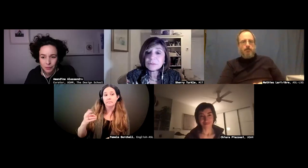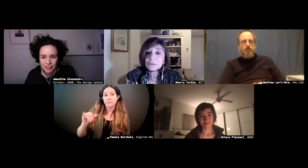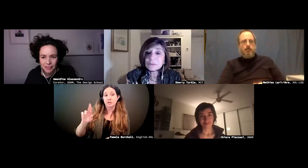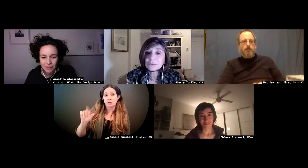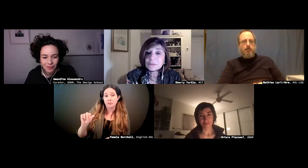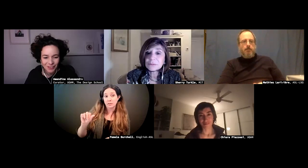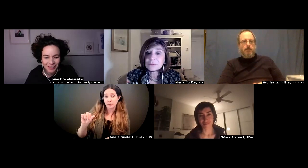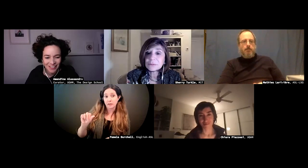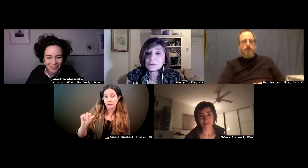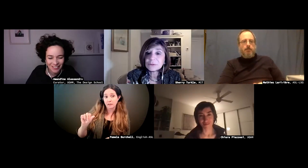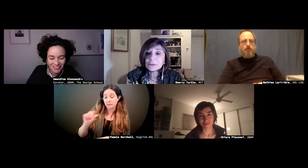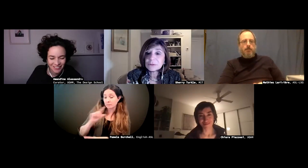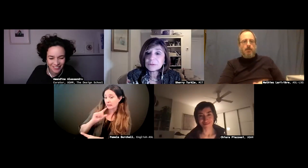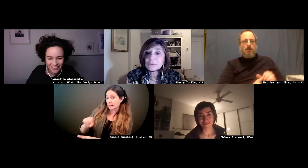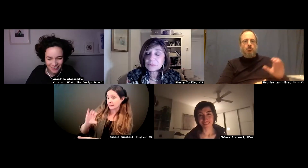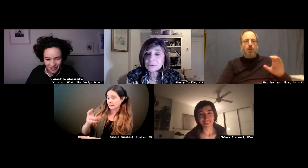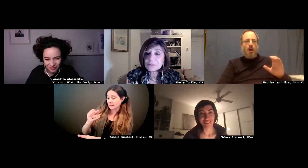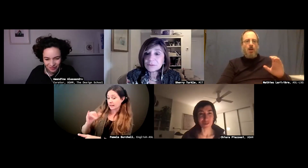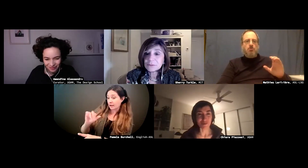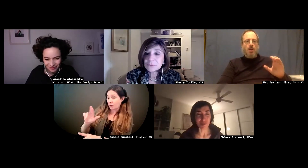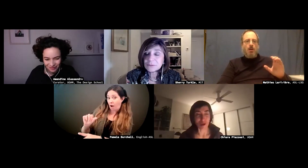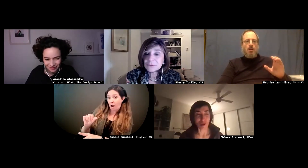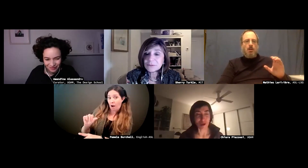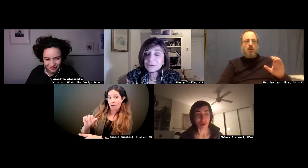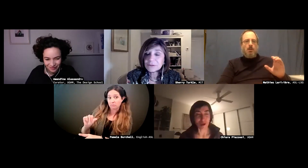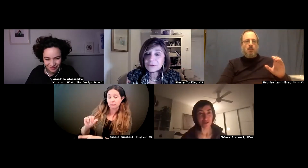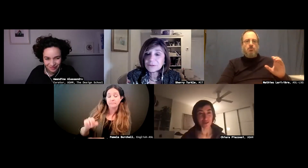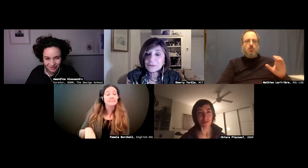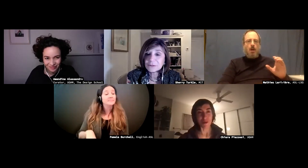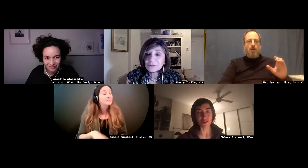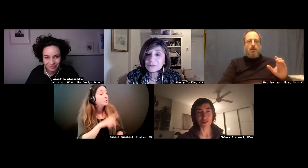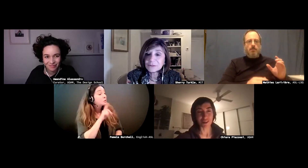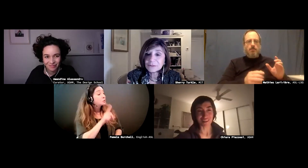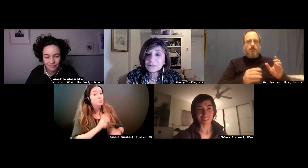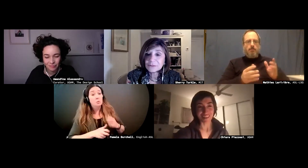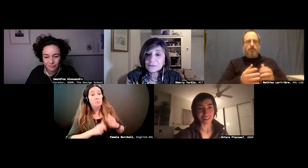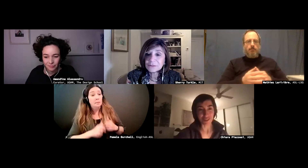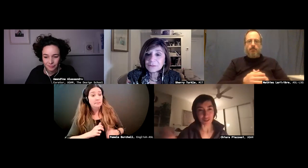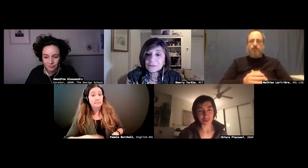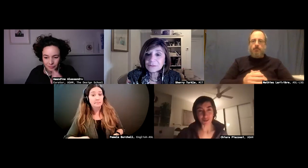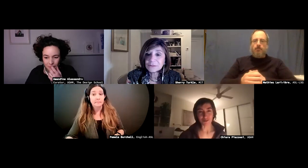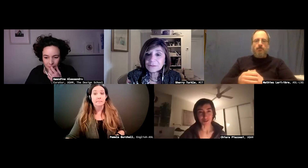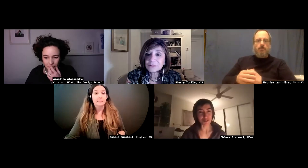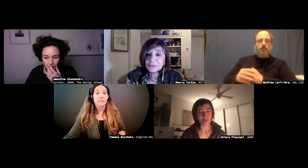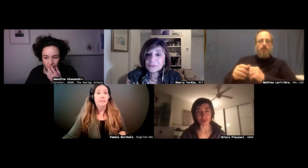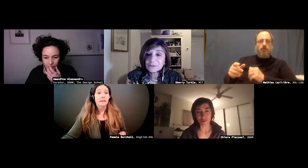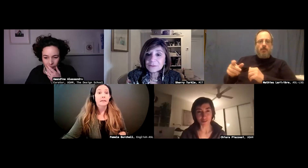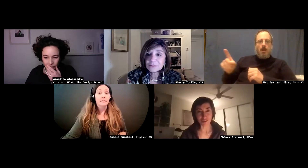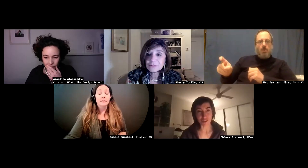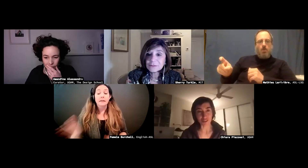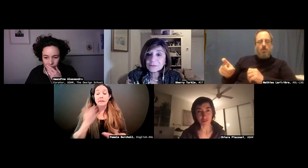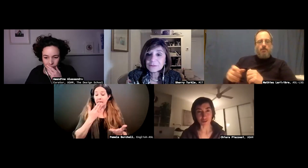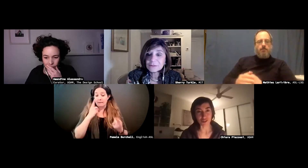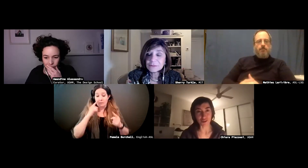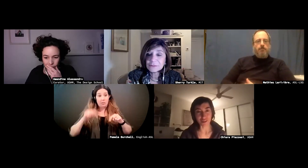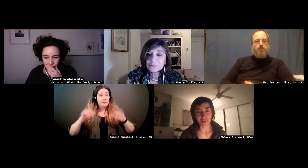Sorry, Piazzesi. Sorry, Chiara. No problem. Thank you so much, Sherry Turkle, for this wonderful